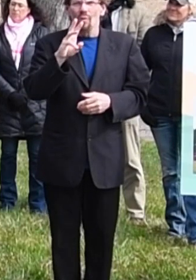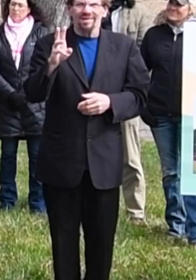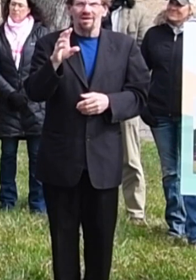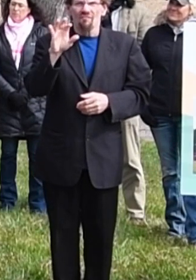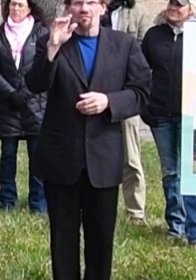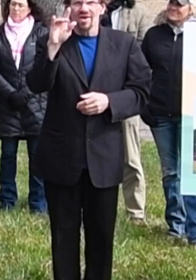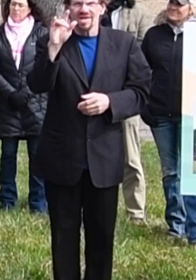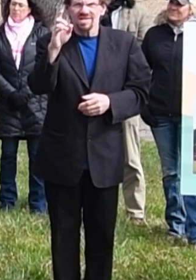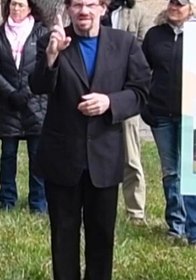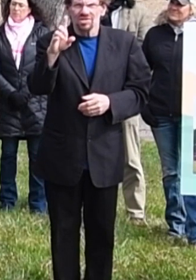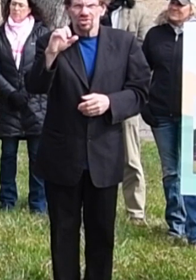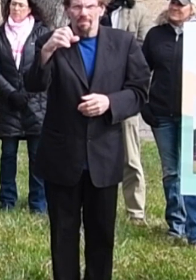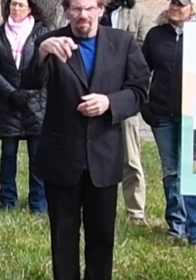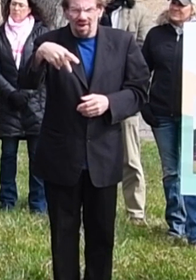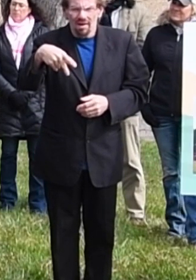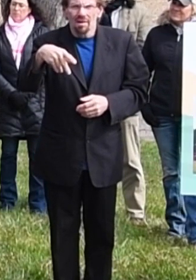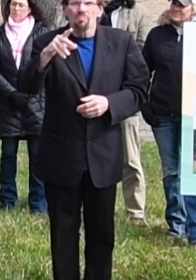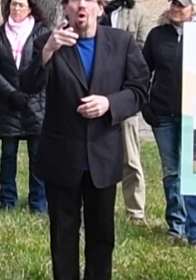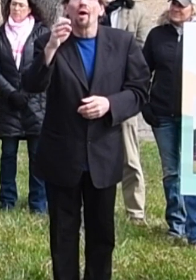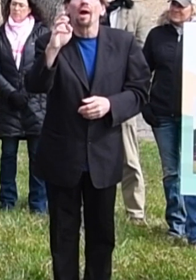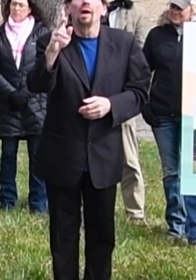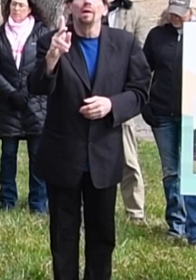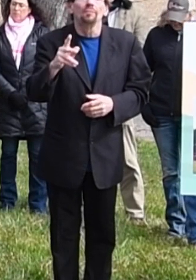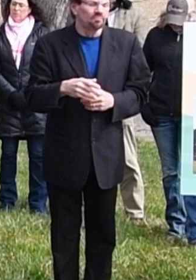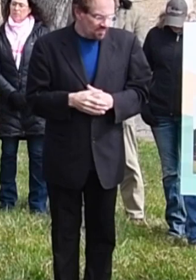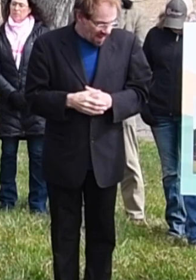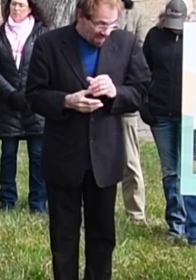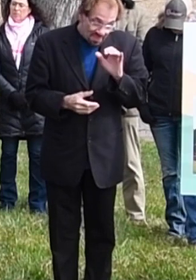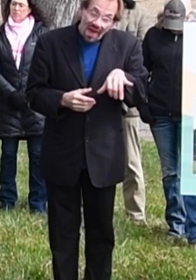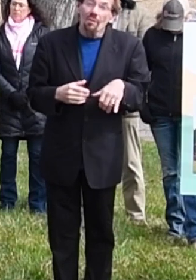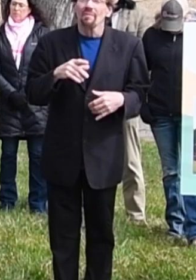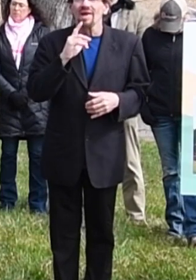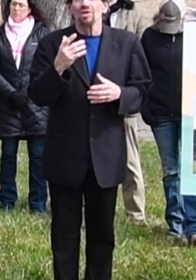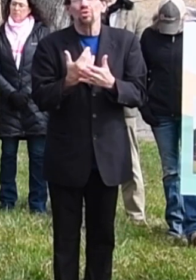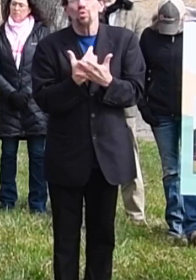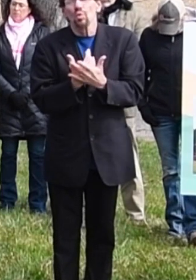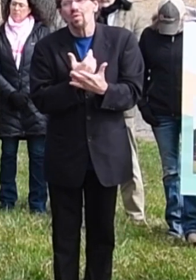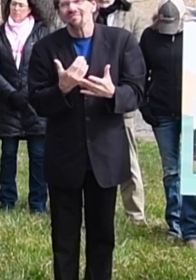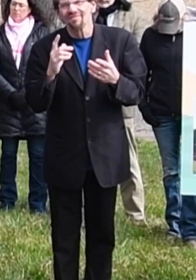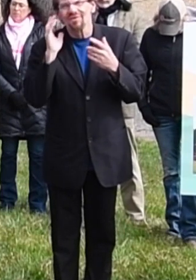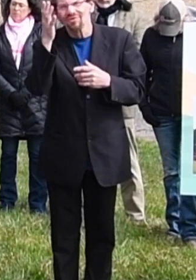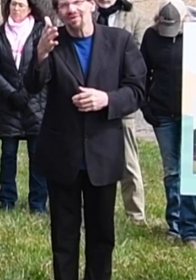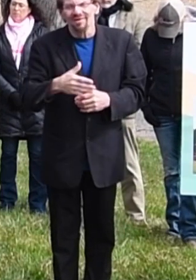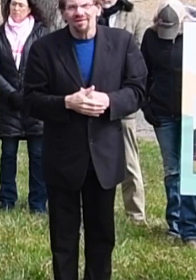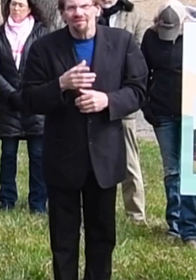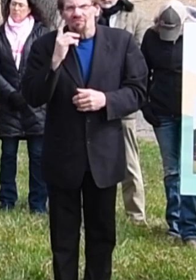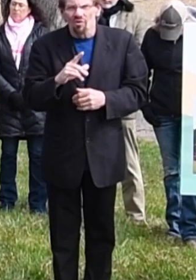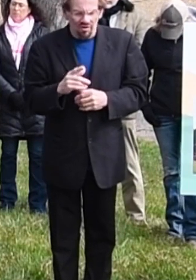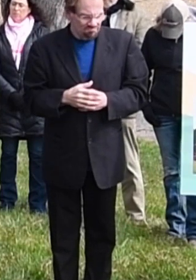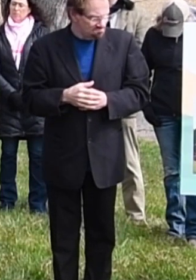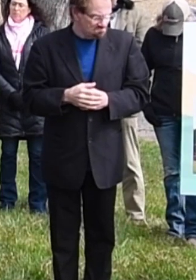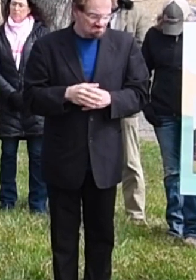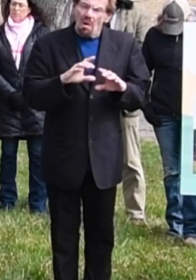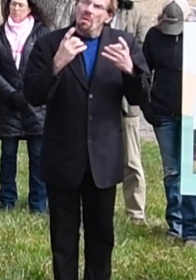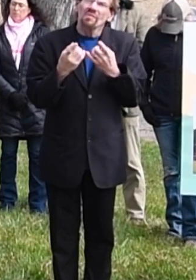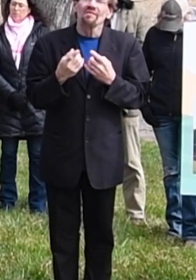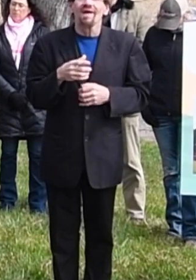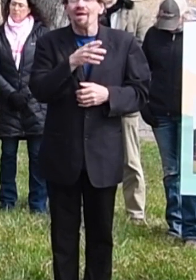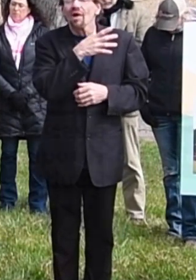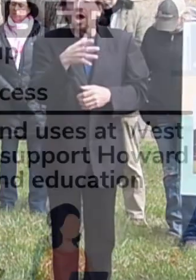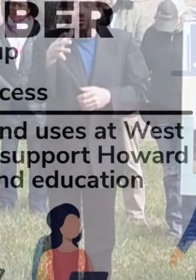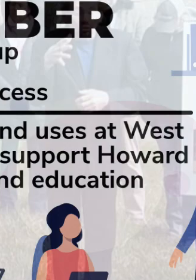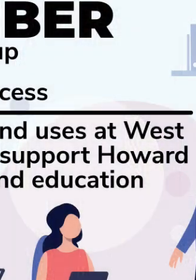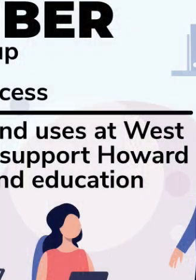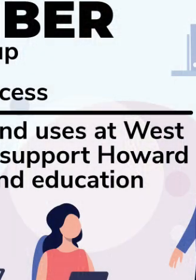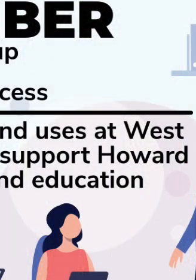Park. To help us envision a new future for the Park of Agriculture Education Program, we created